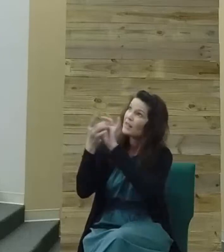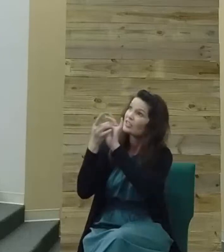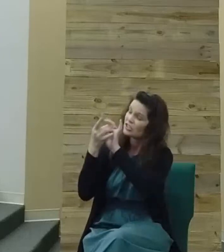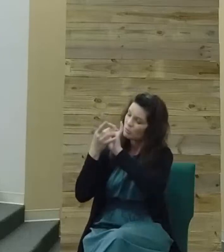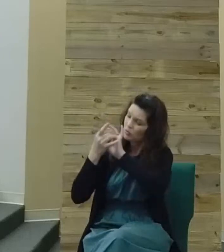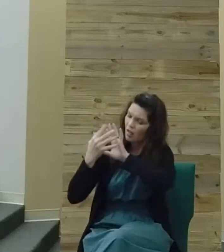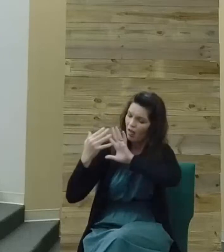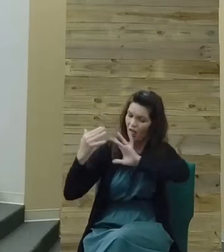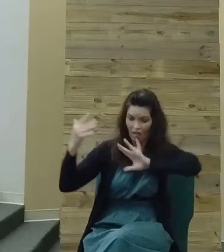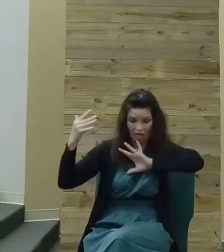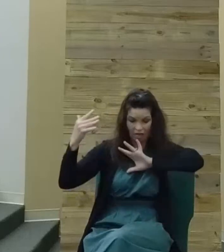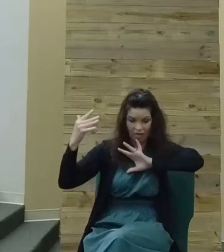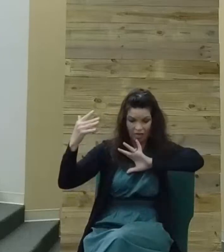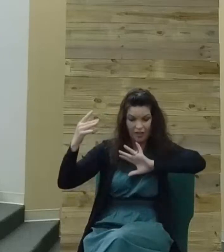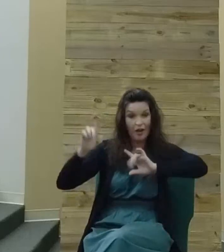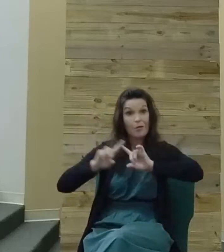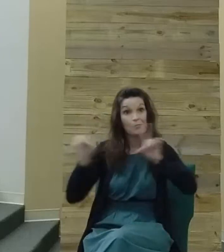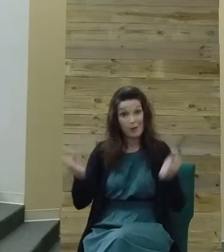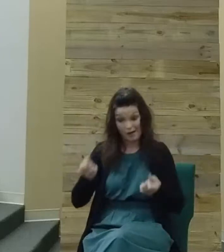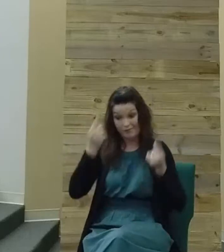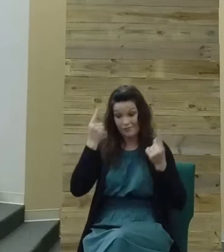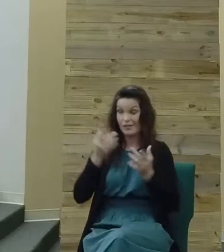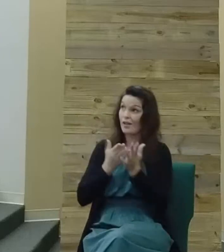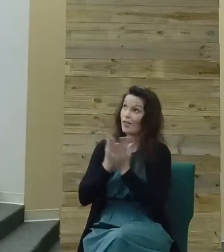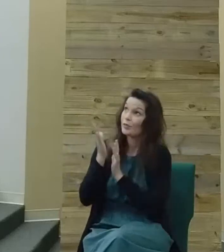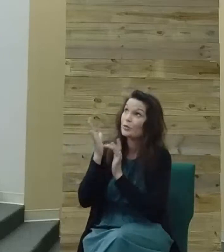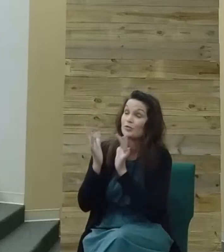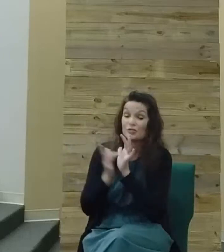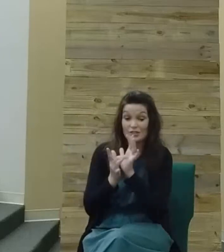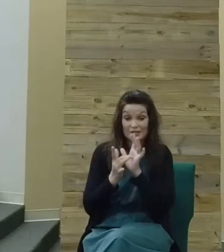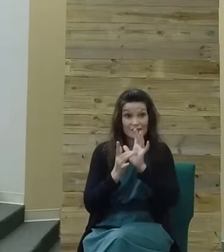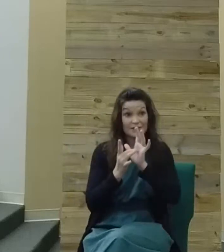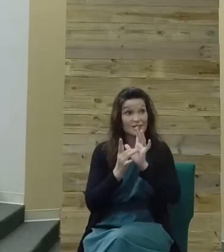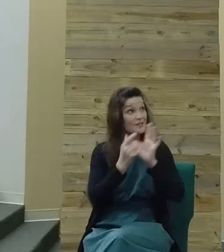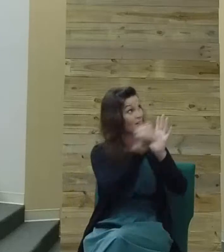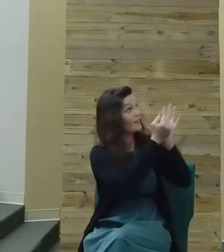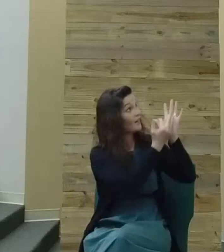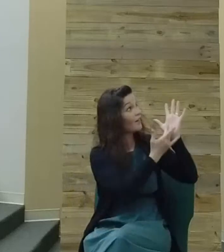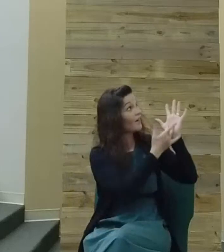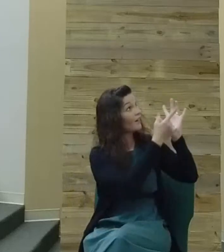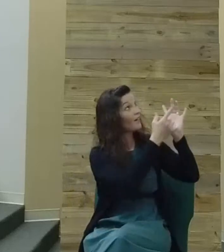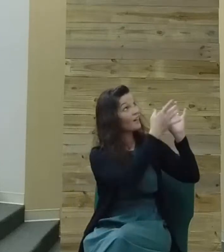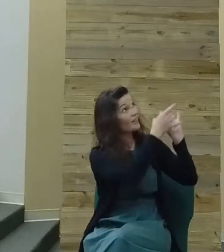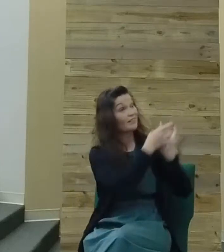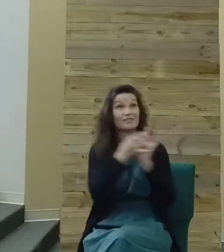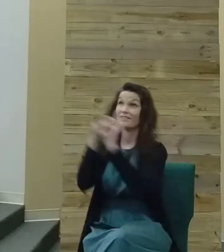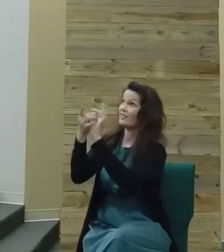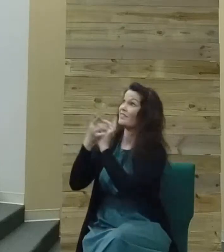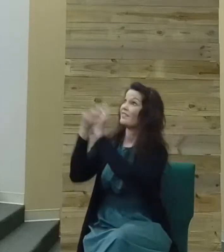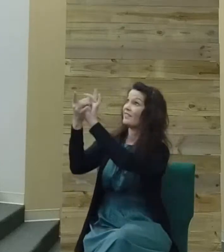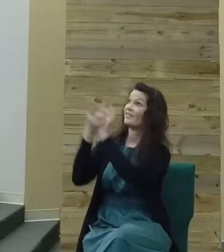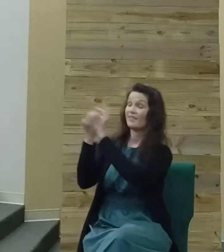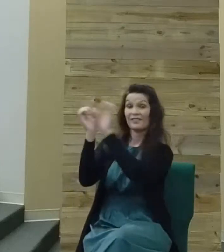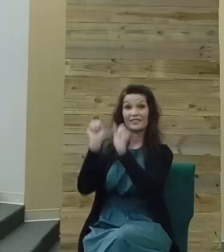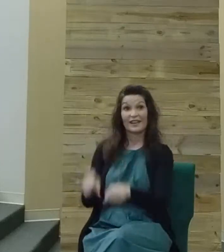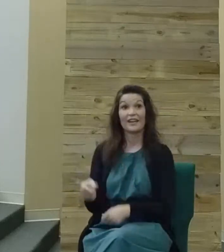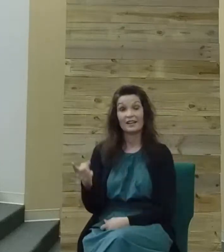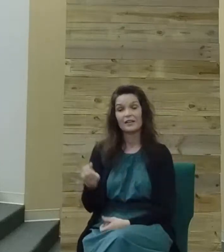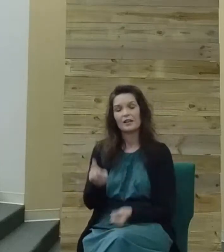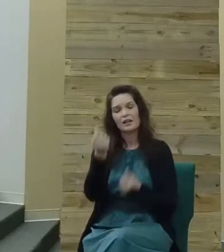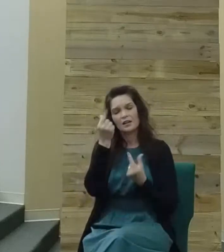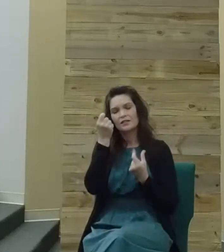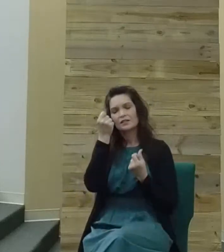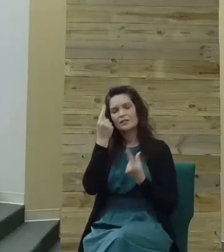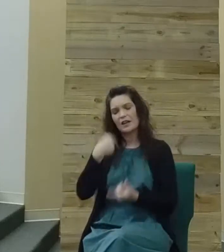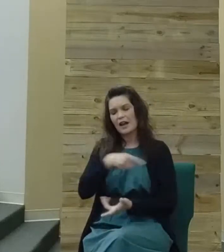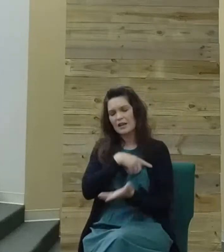through Christ, God has provided a way for us to be reconciled. And I want to make sure that we understand